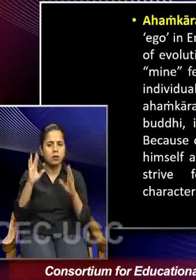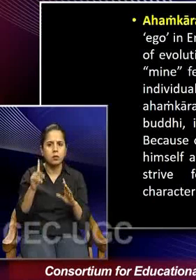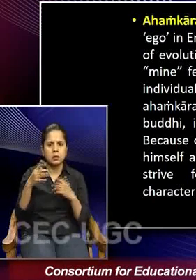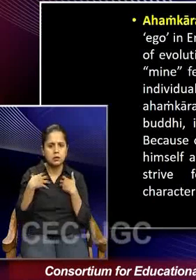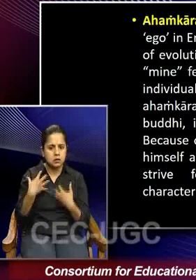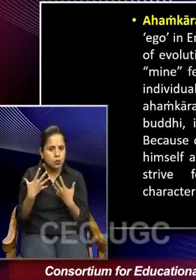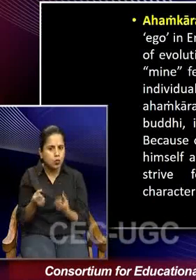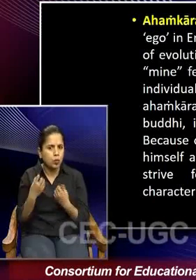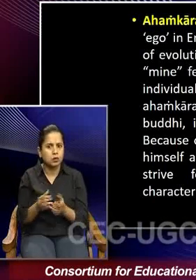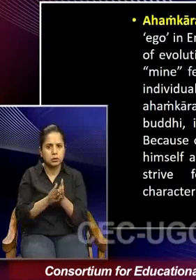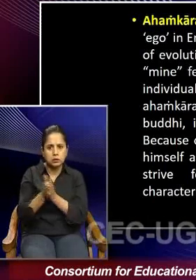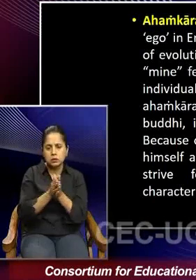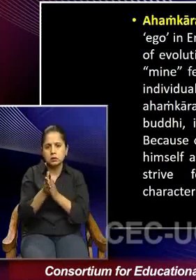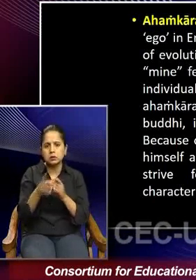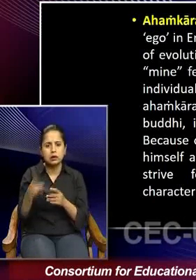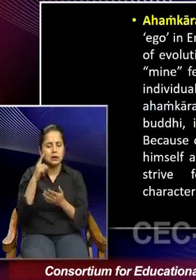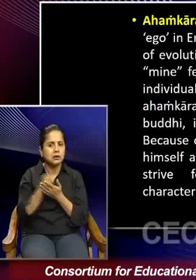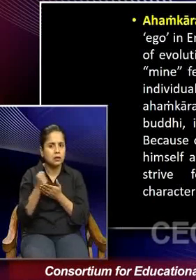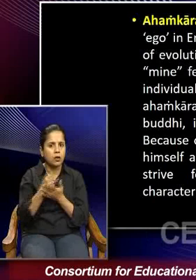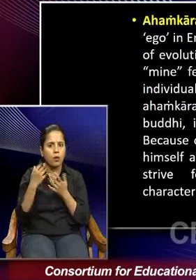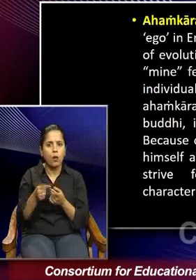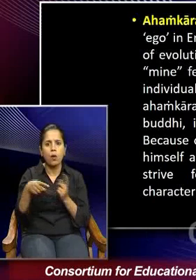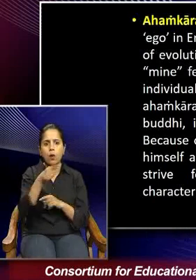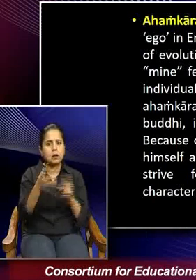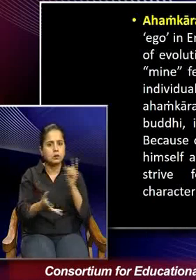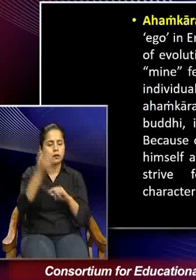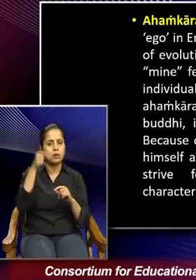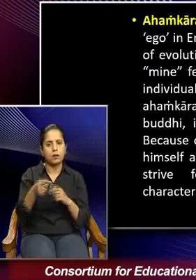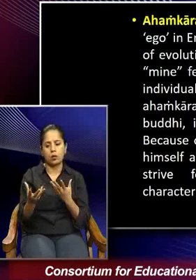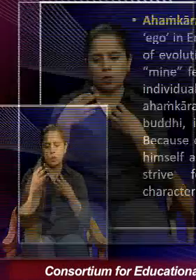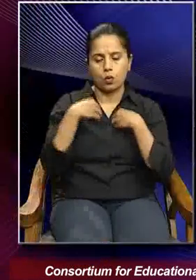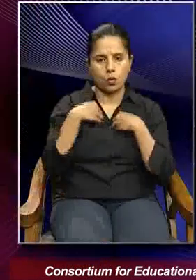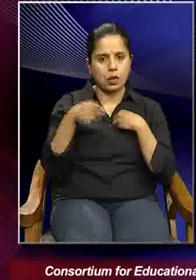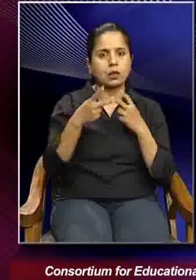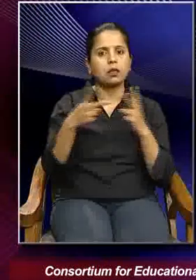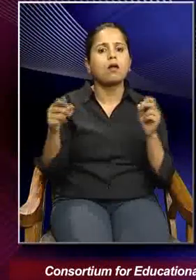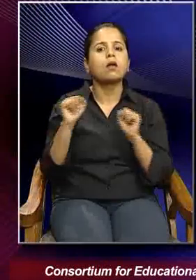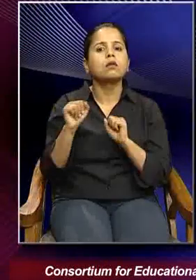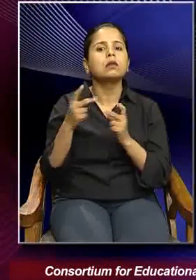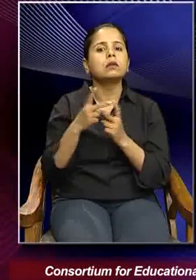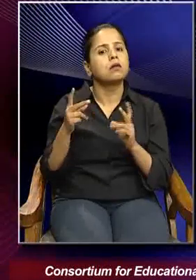desire and strive for ends and possesses characteristics.